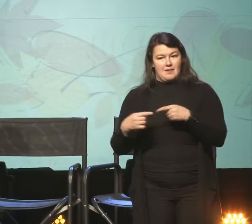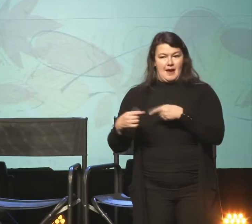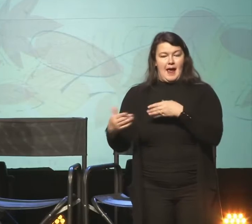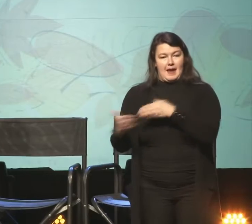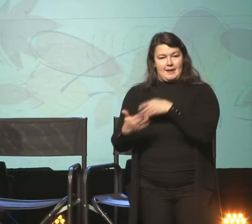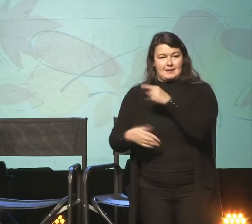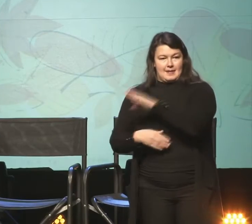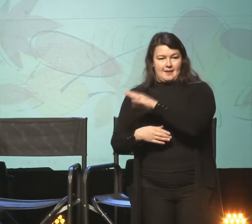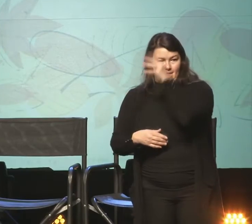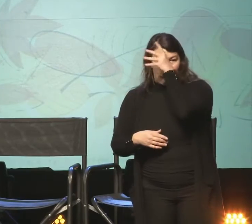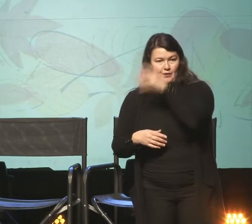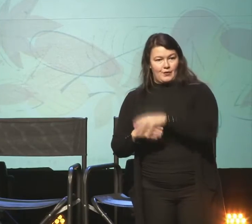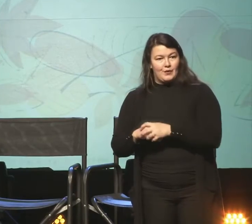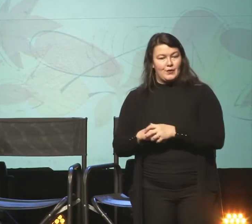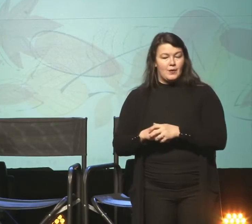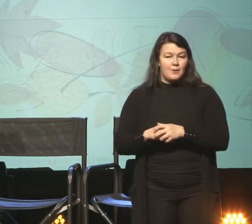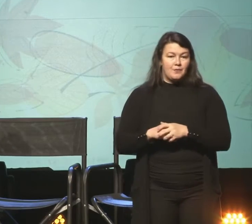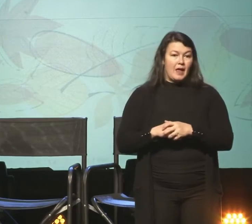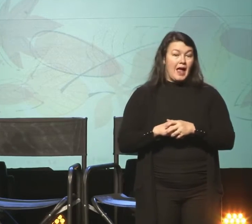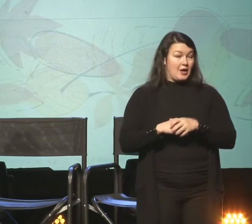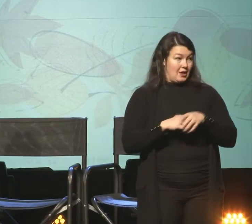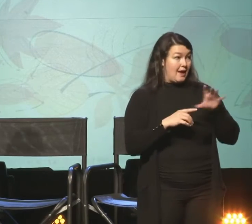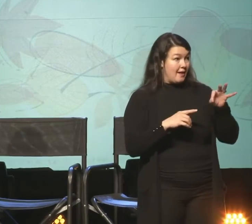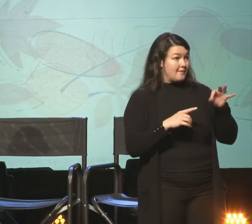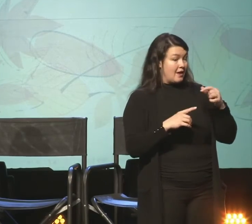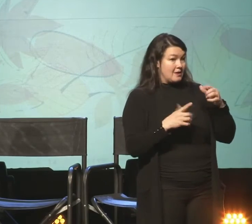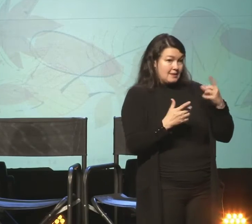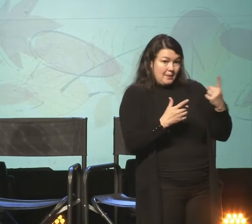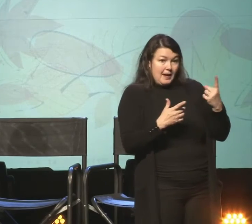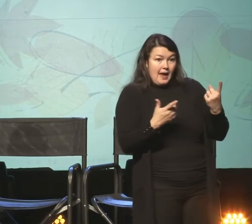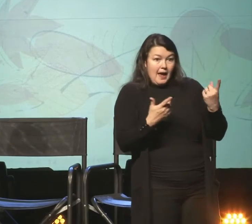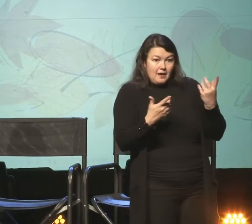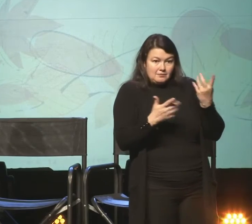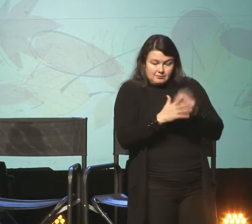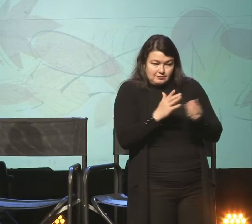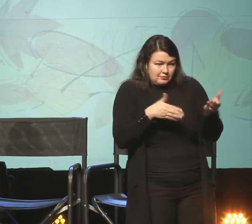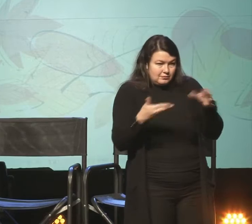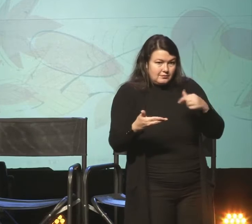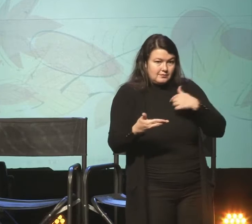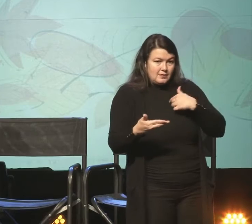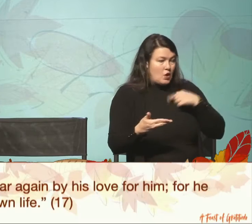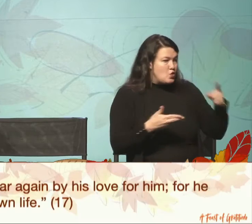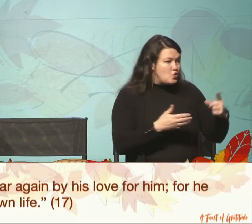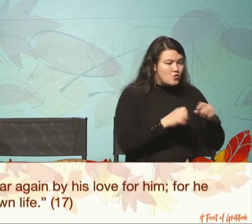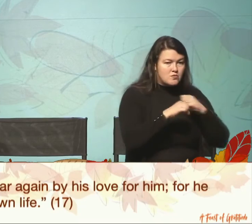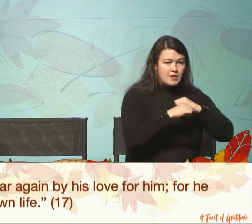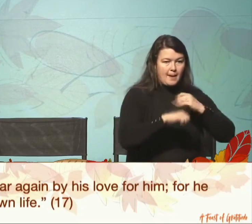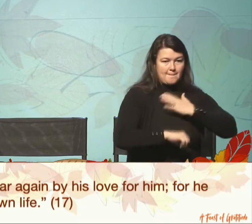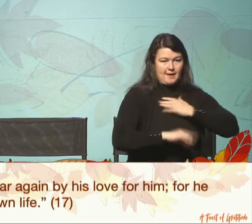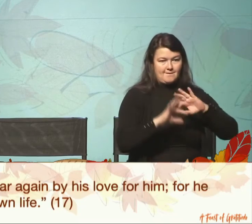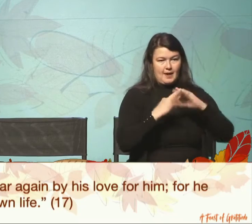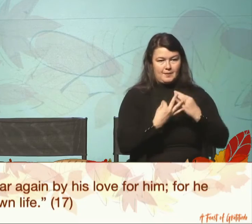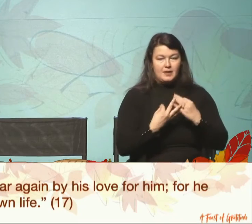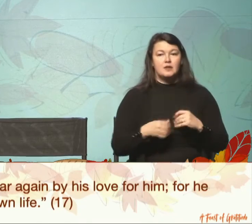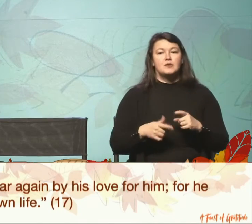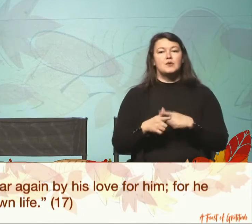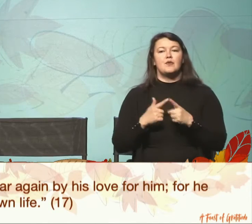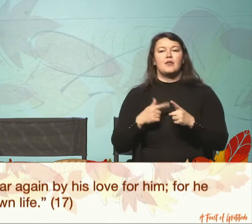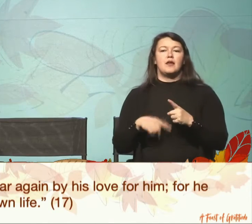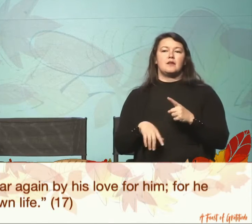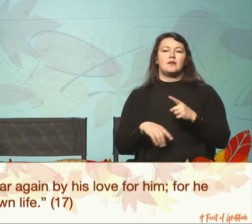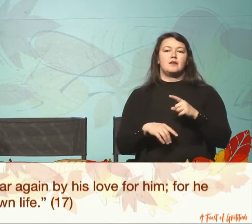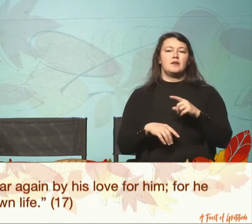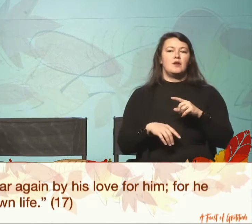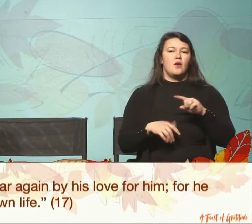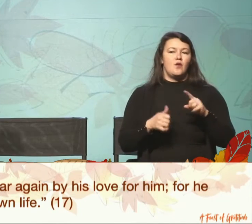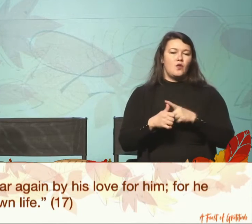and you'll protect my family if something happens to me. And it finishes in verse 17. It says, Jonathan made